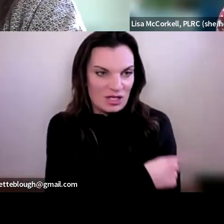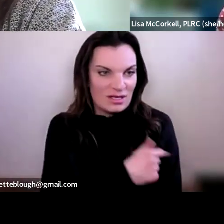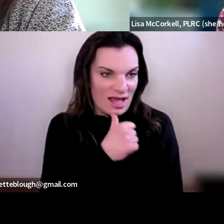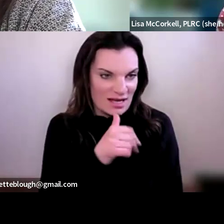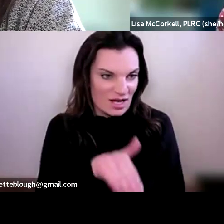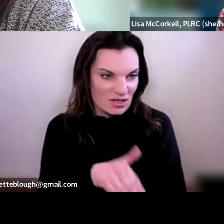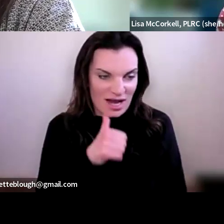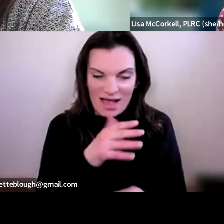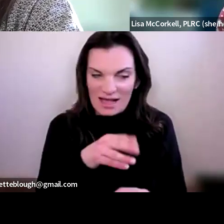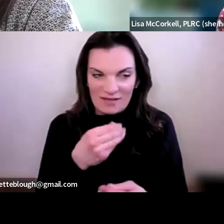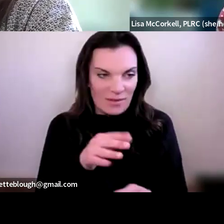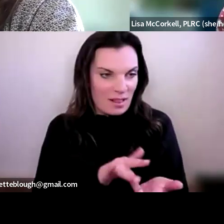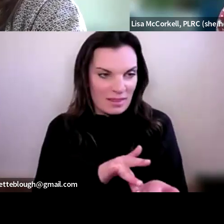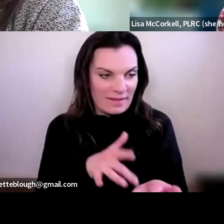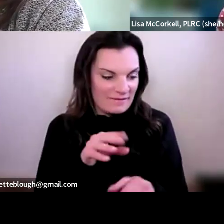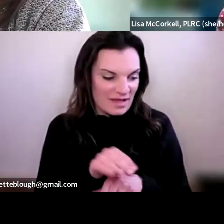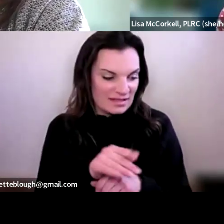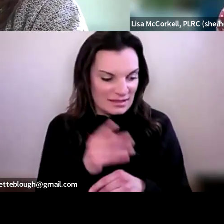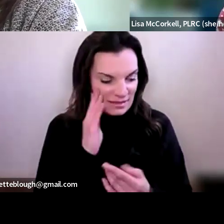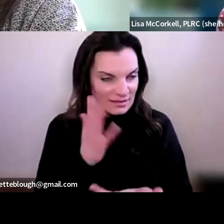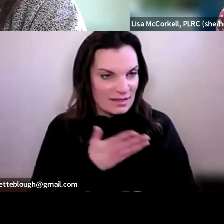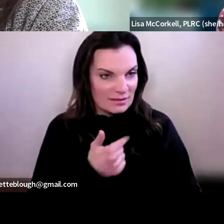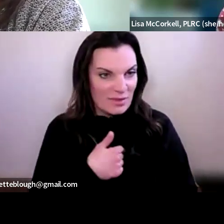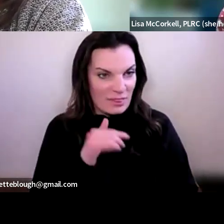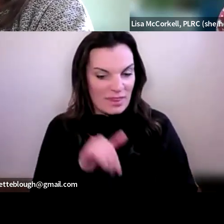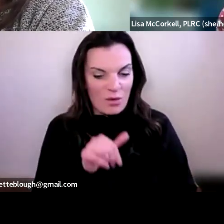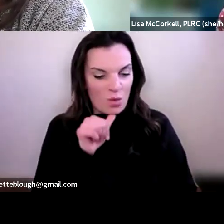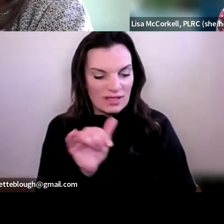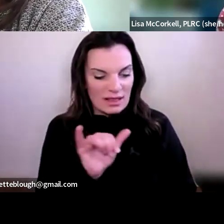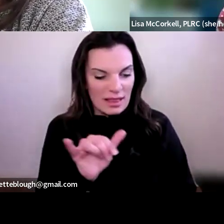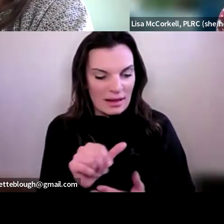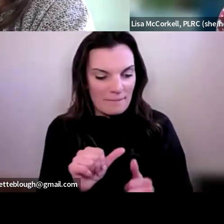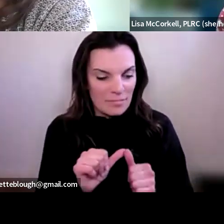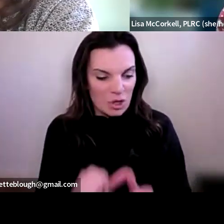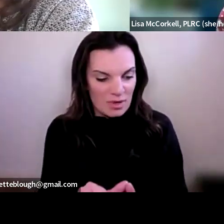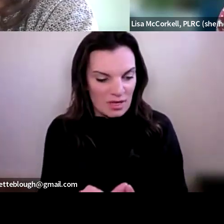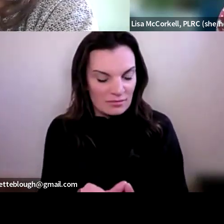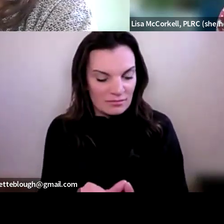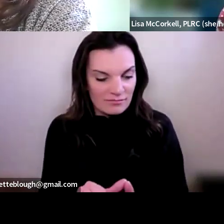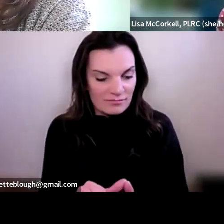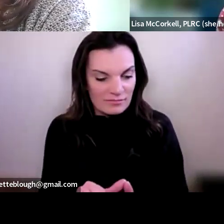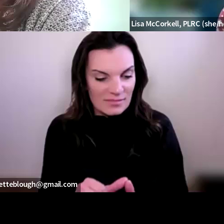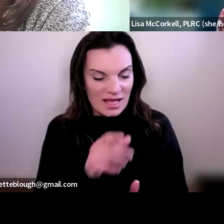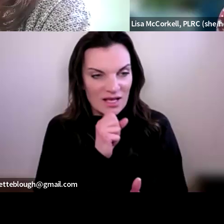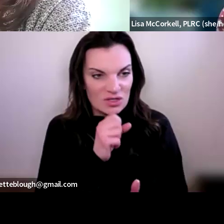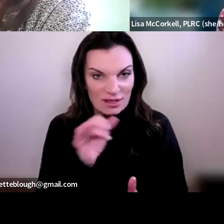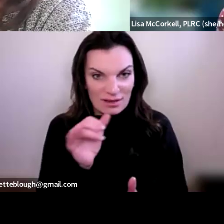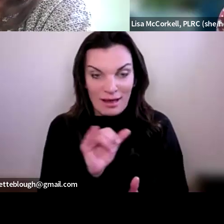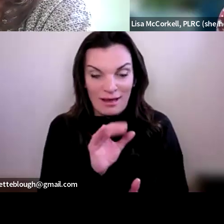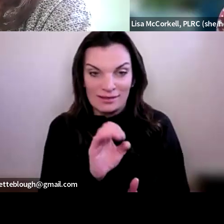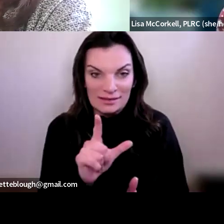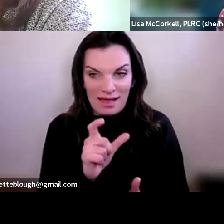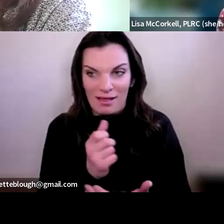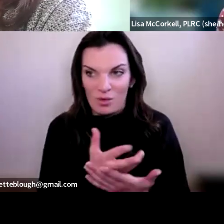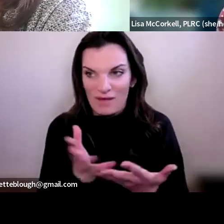not giving medical advice, it tells me that that wasn't like permanent aging, you know, cellular,